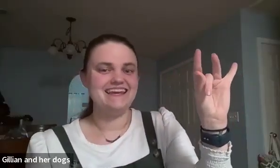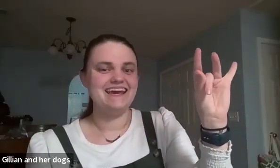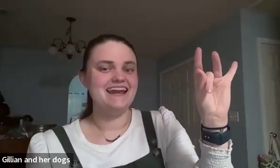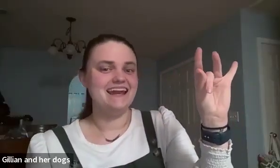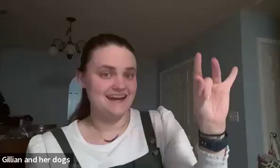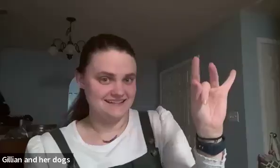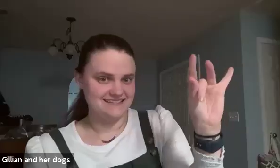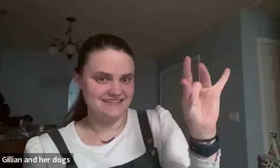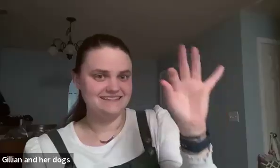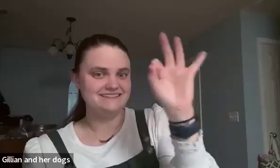Then 19,